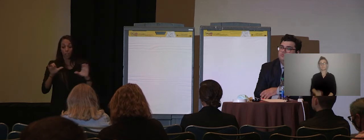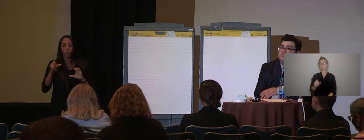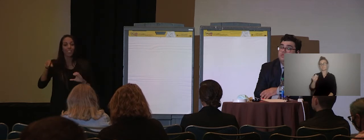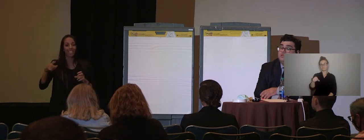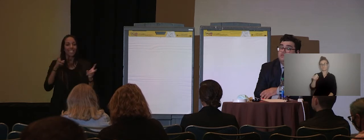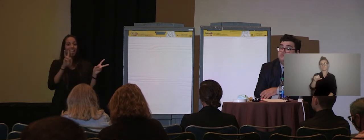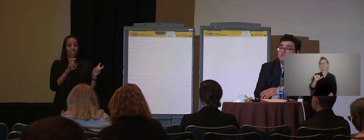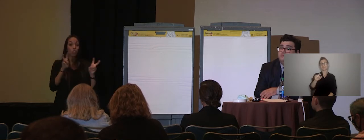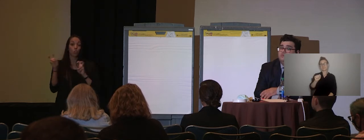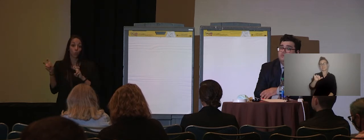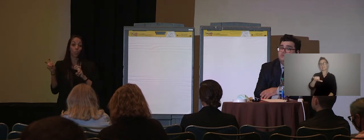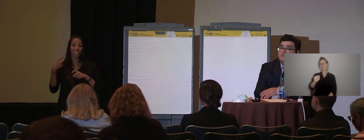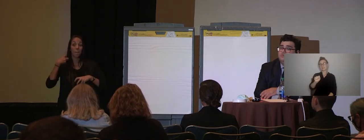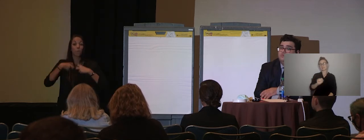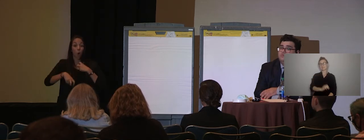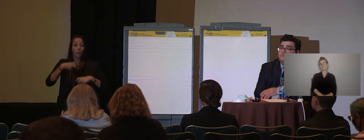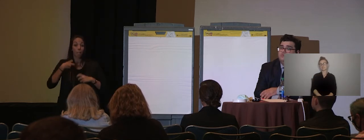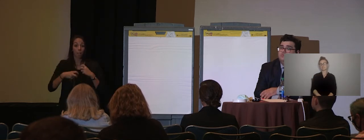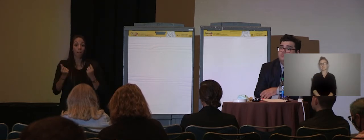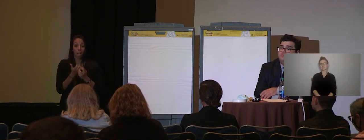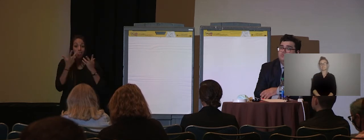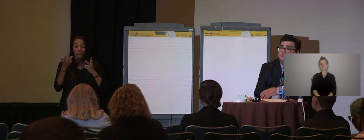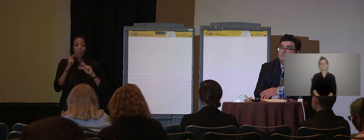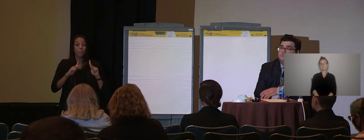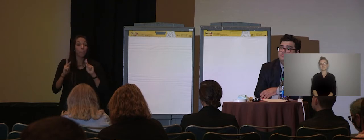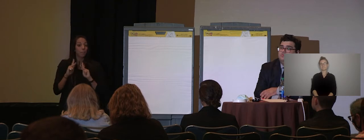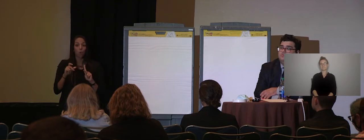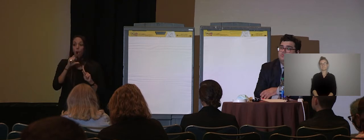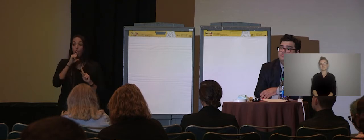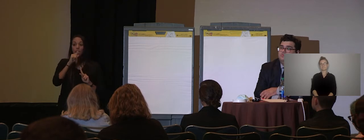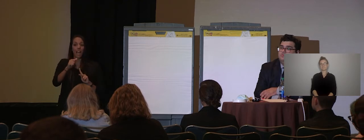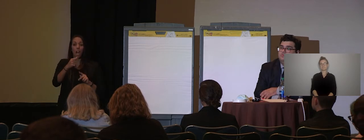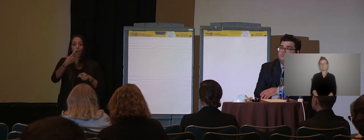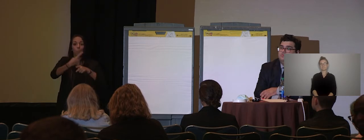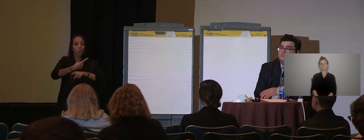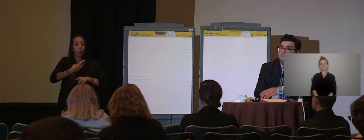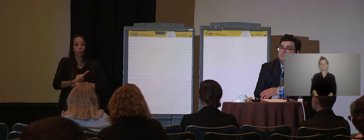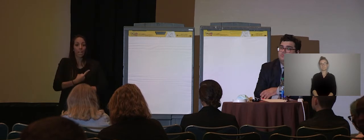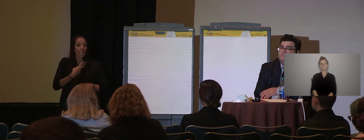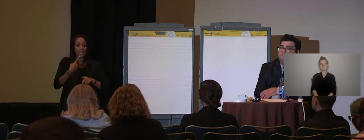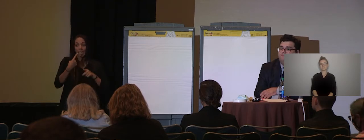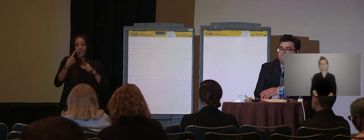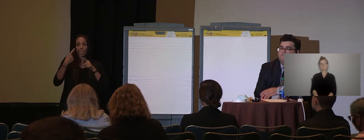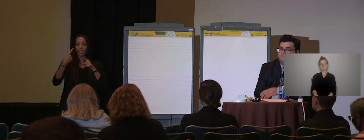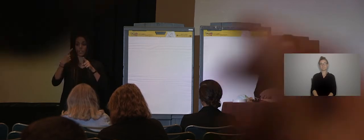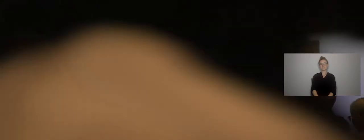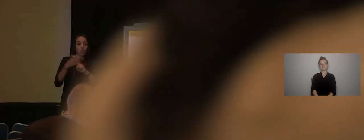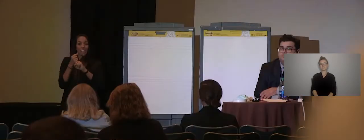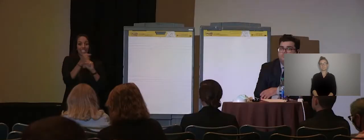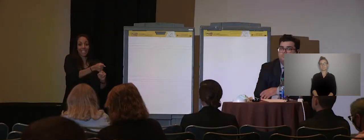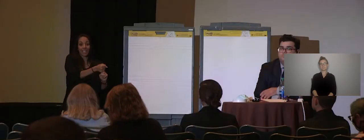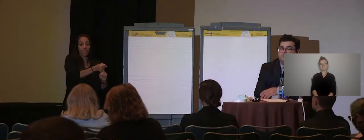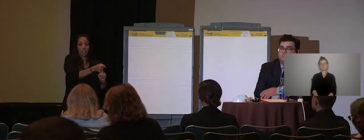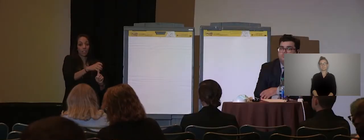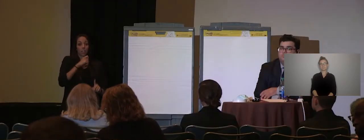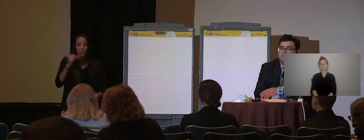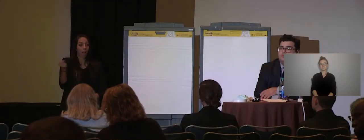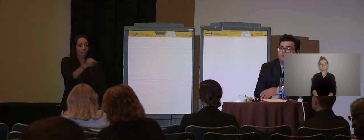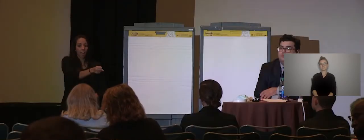issue. It is. A lot of people are being inappropriately detained or